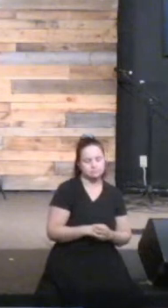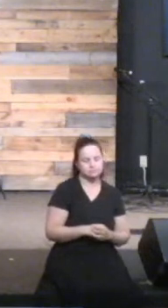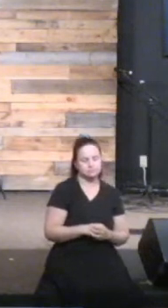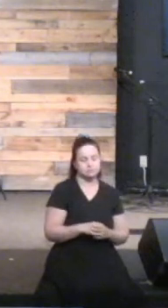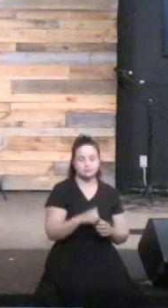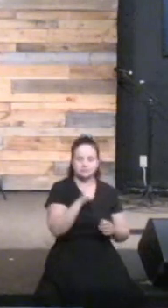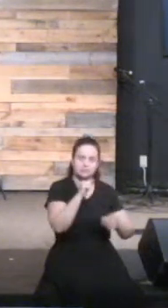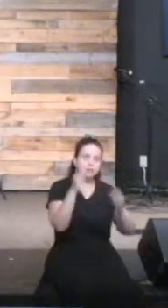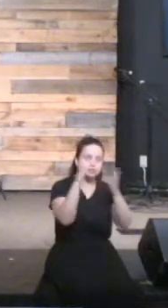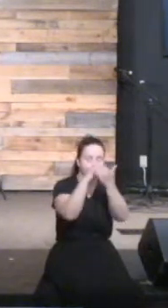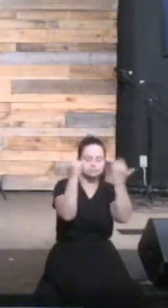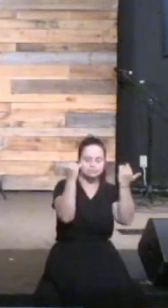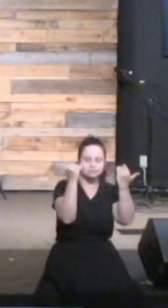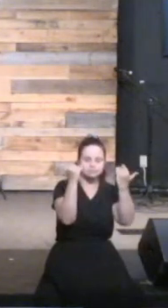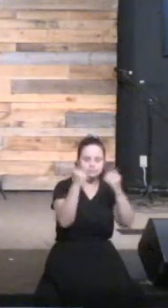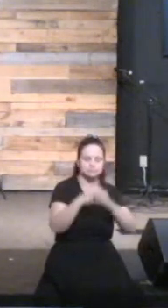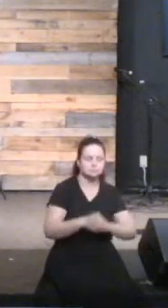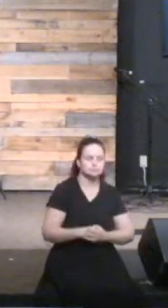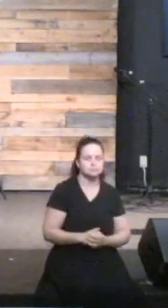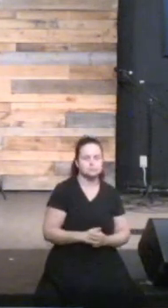not in heaven